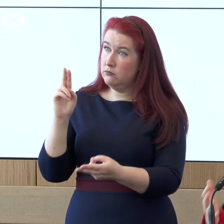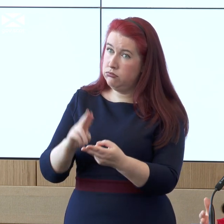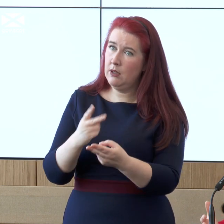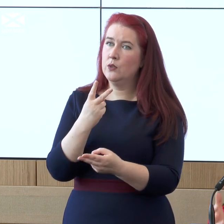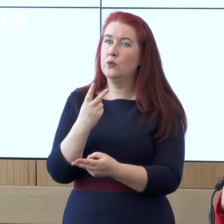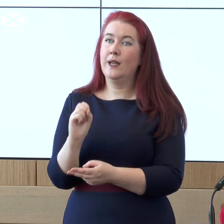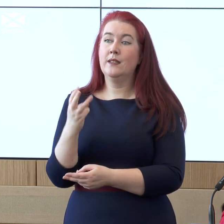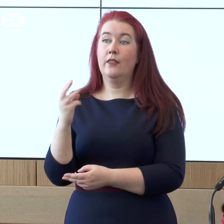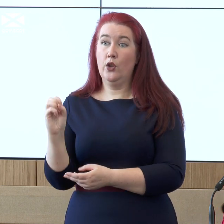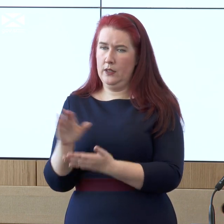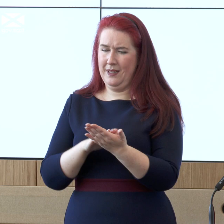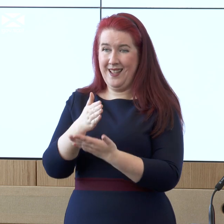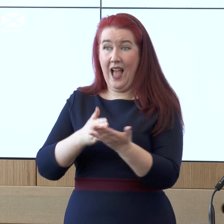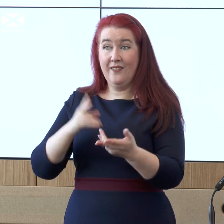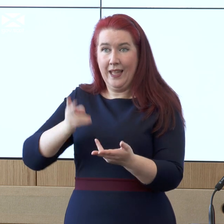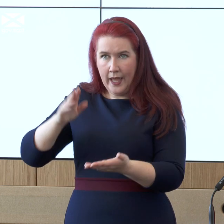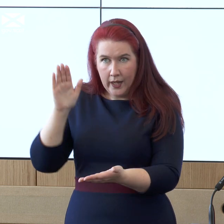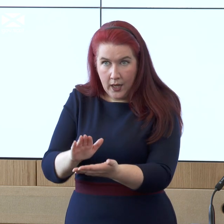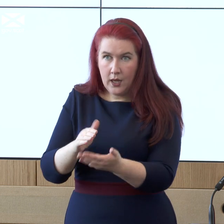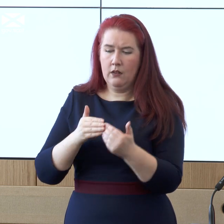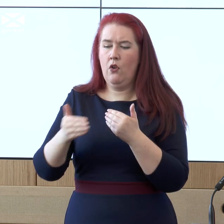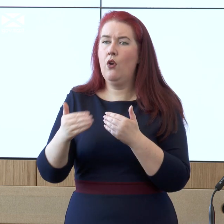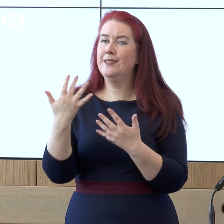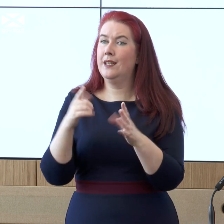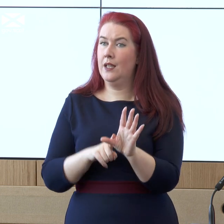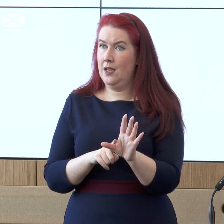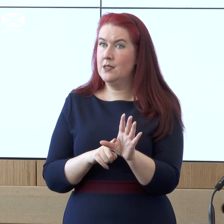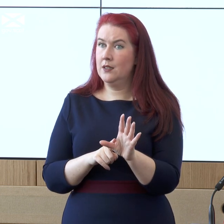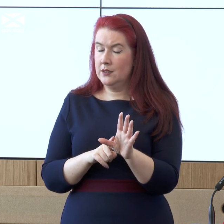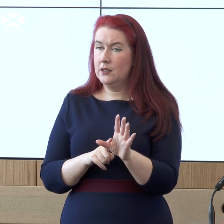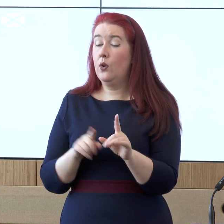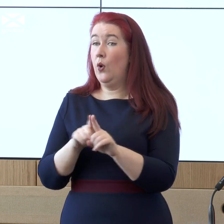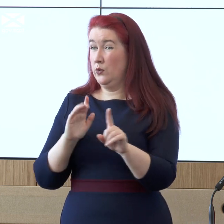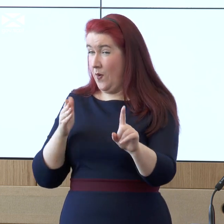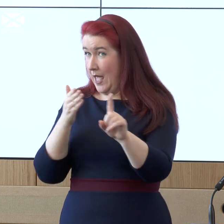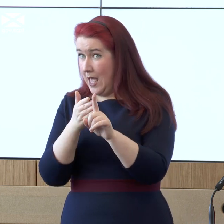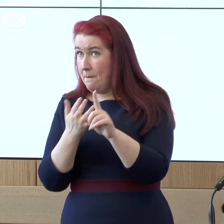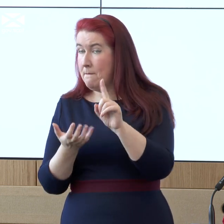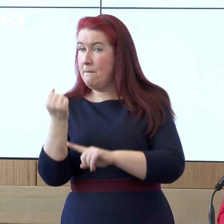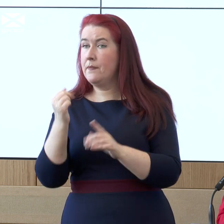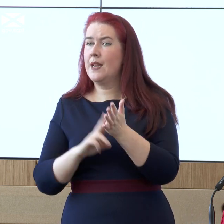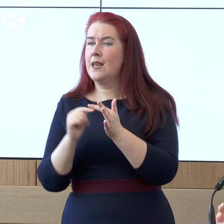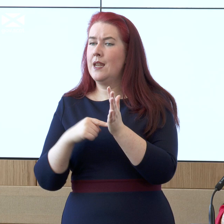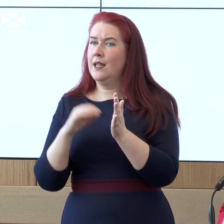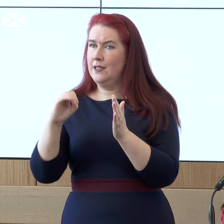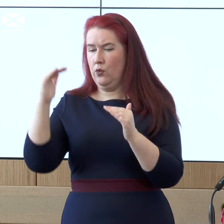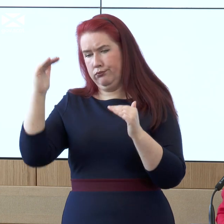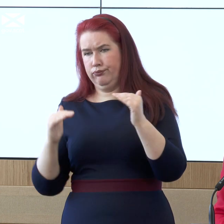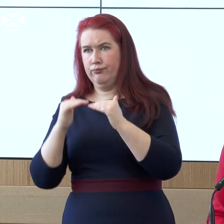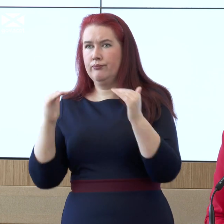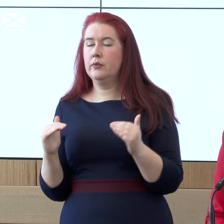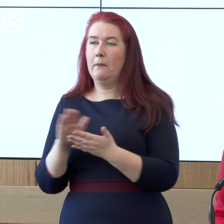them again over the course of this decade. And of course, we aim to reach net zero and therefore completely